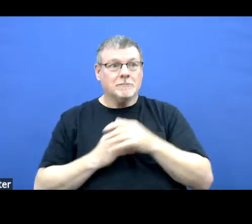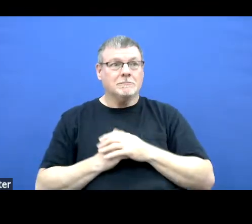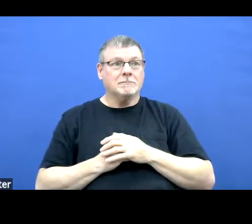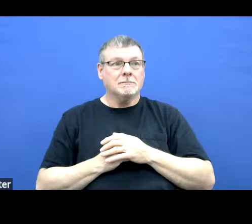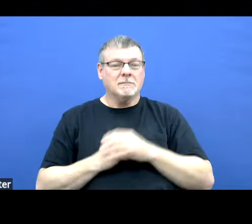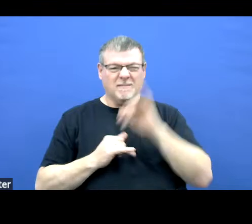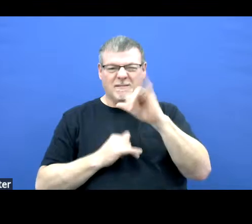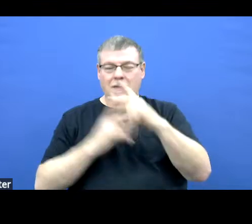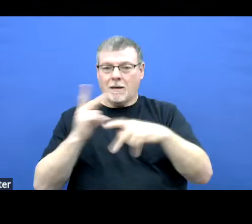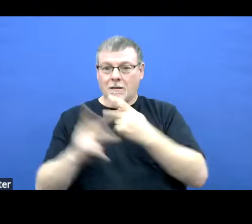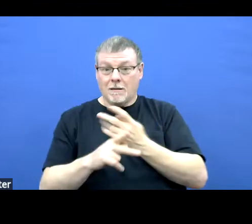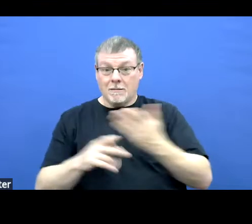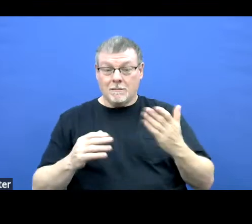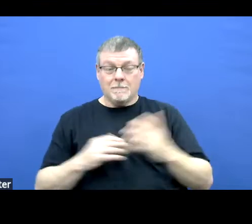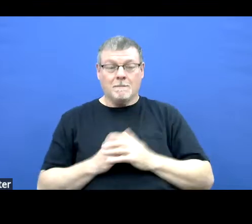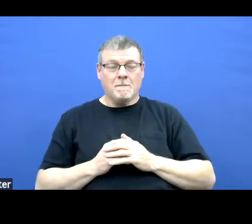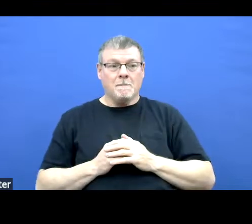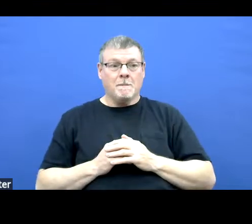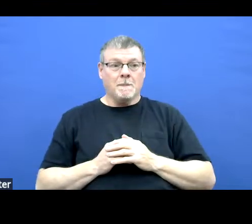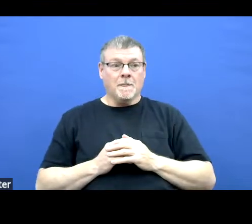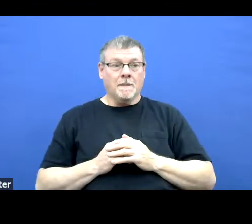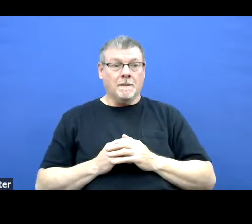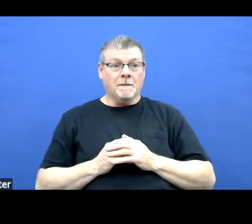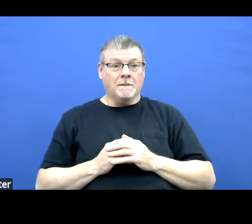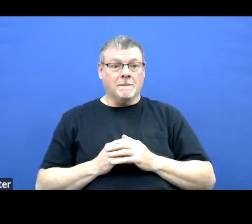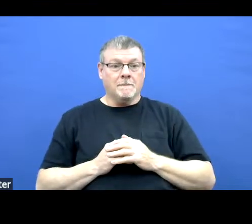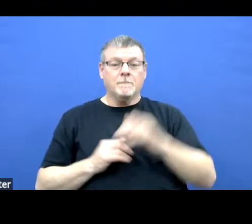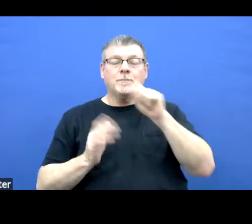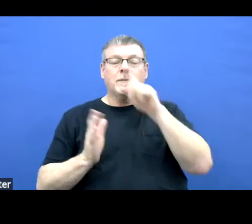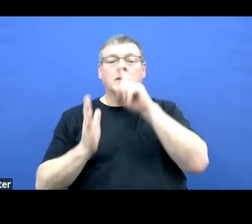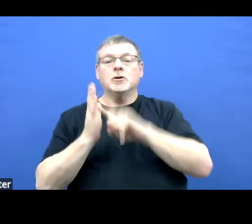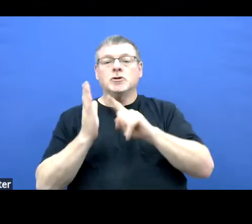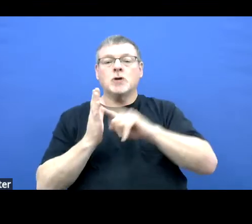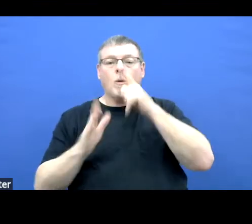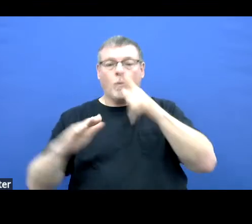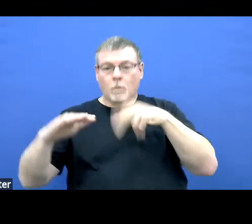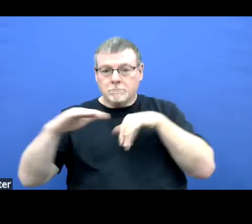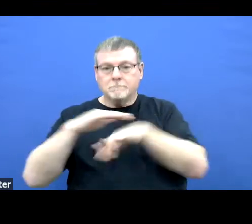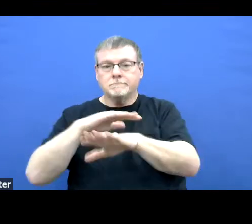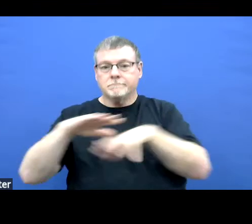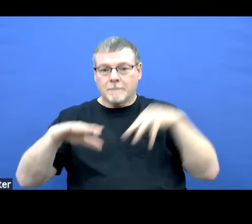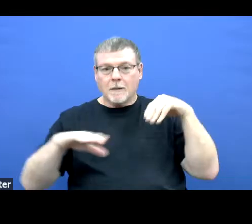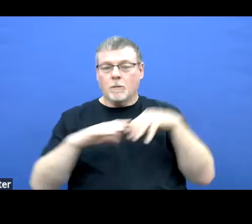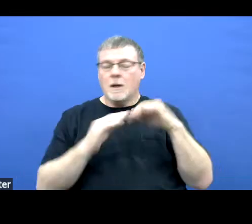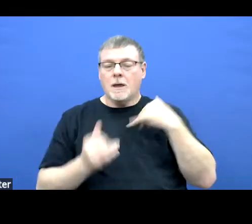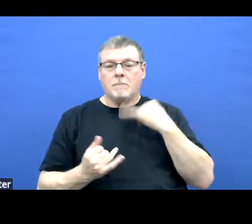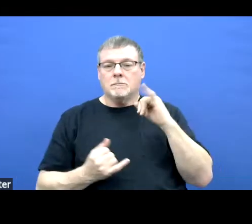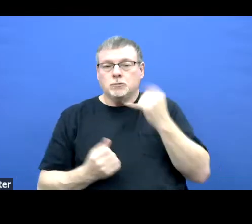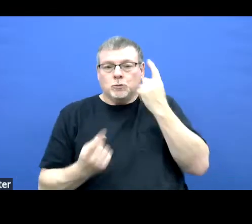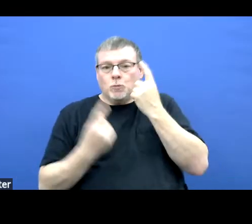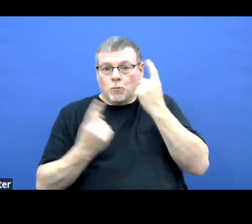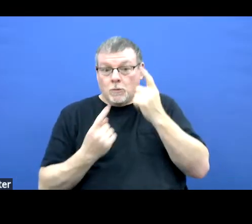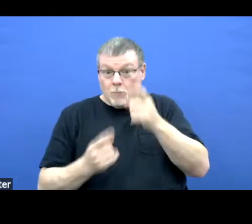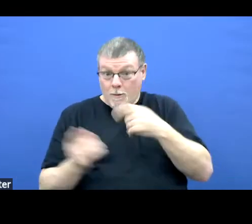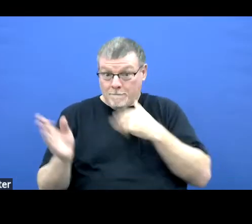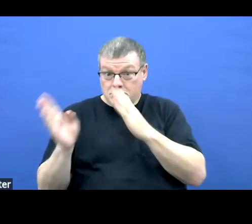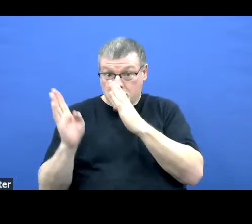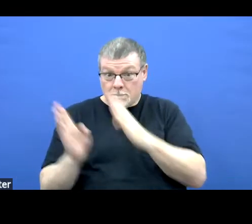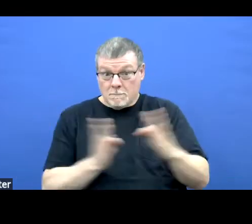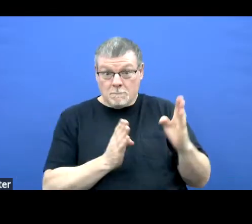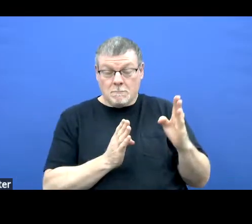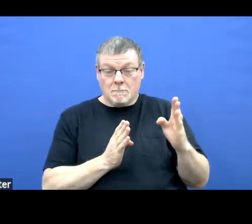that type so that they can check who's coming in and out. And I was just wondering, do you have a plan